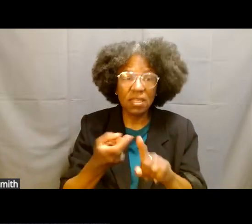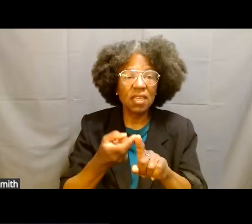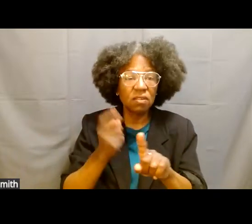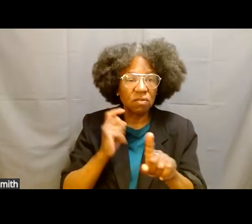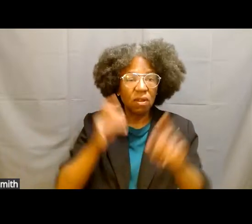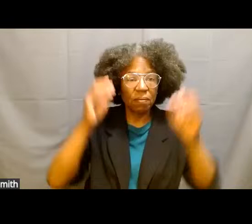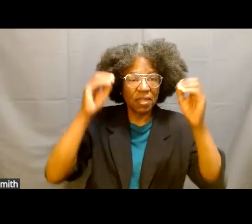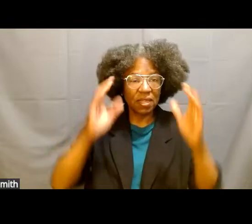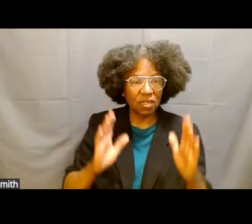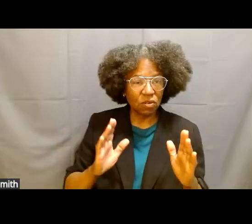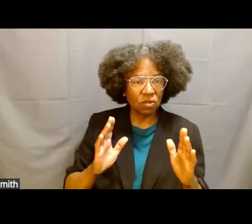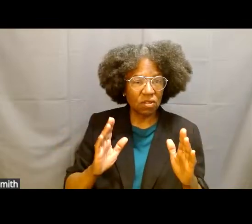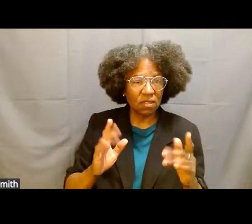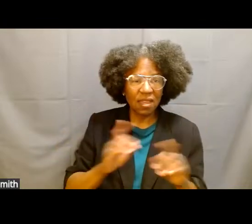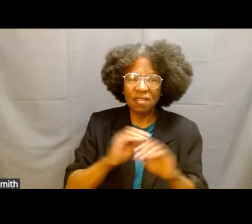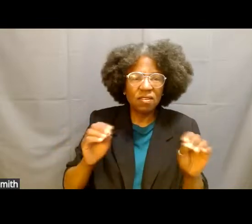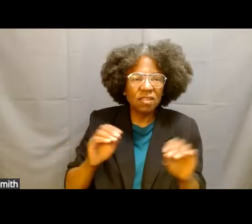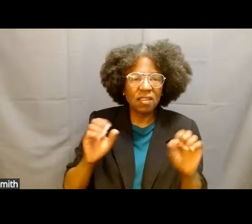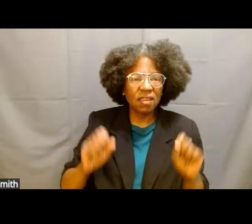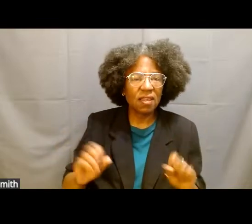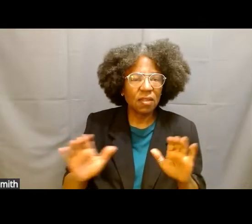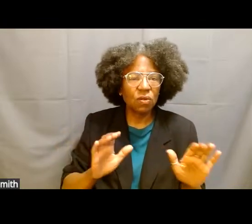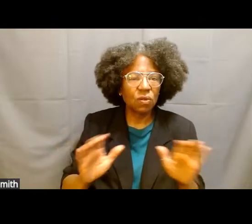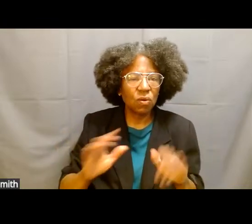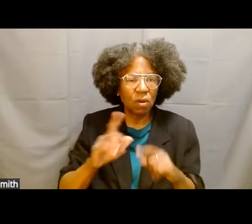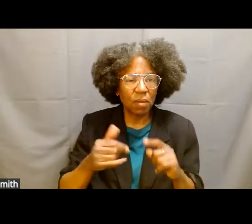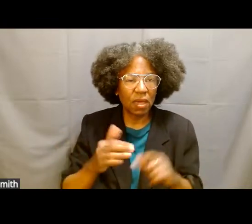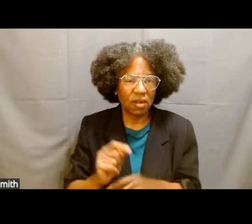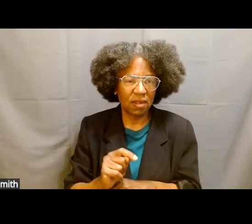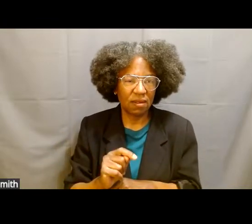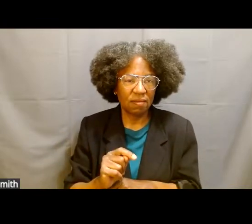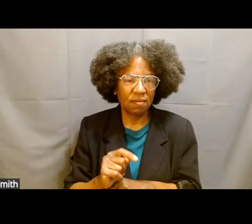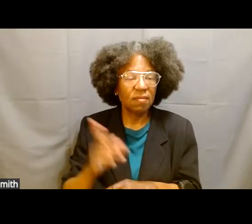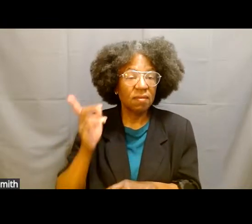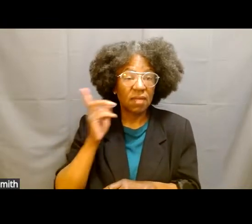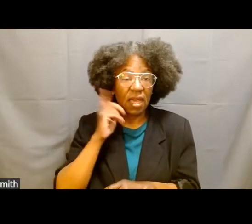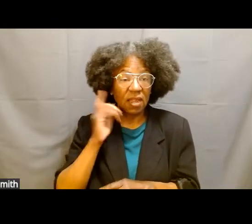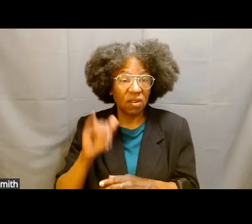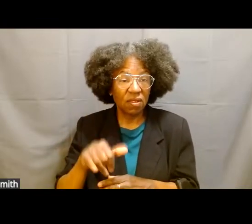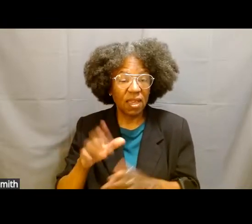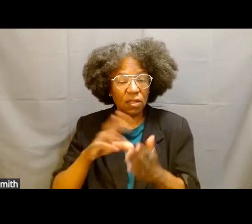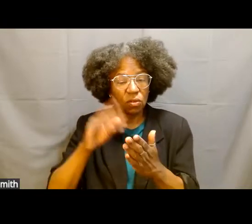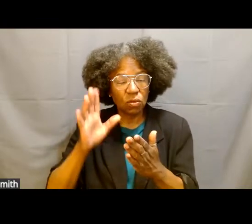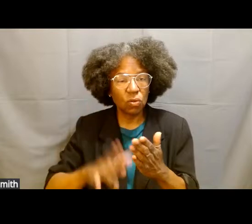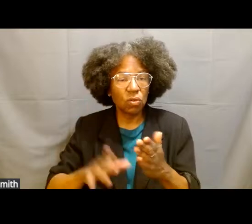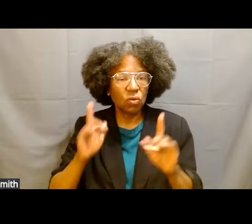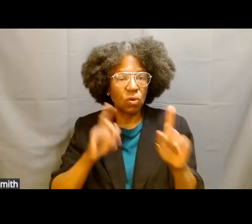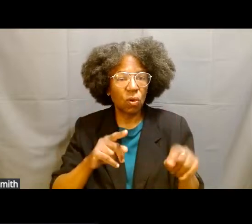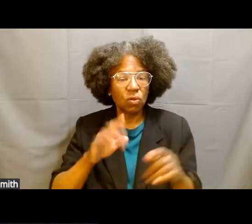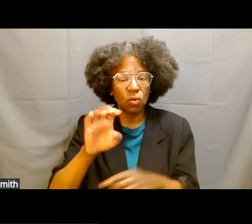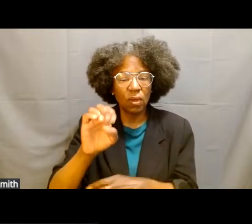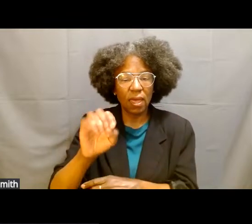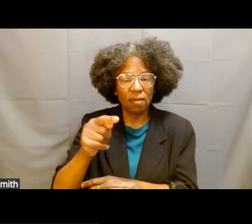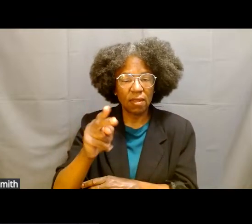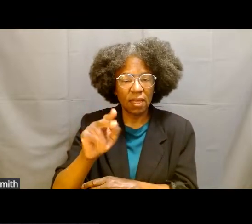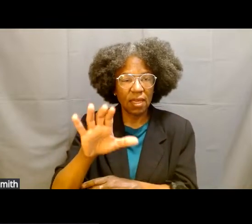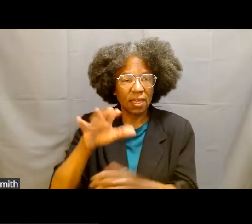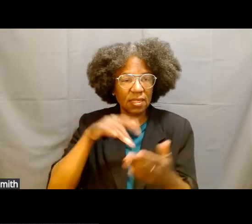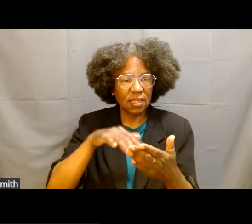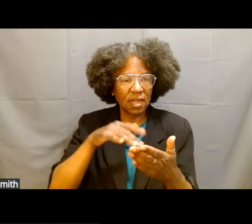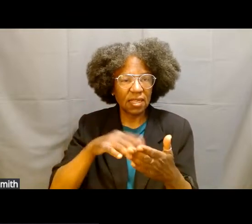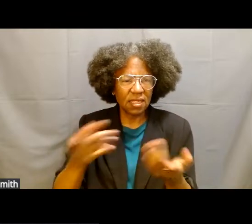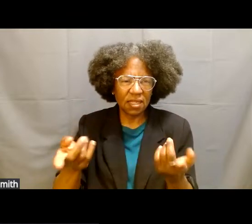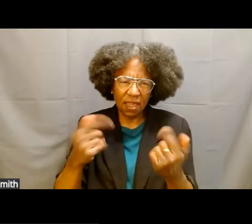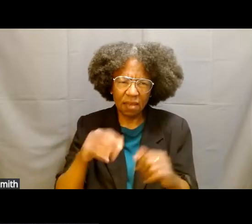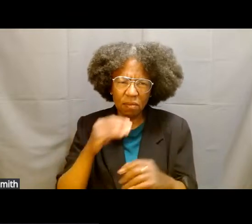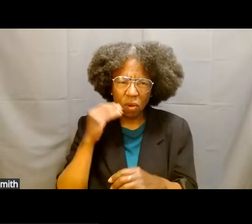about it. I hear students who go to these ethnic studies and they come home and they are ashamed and